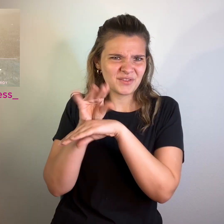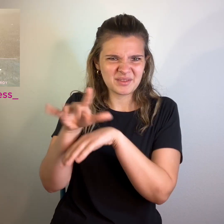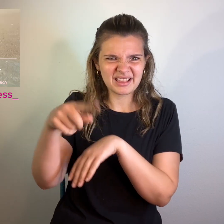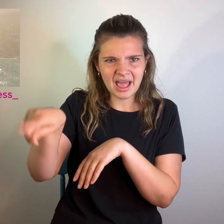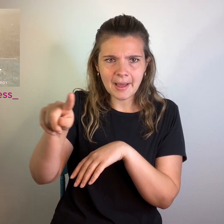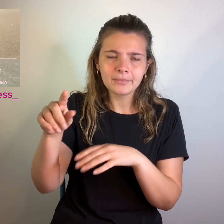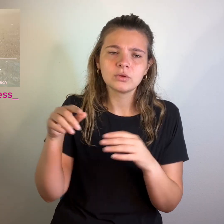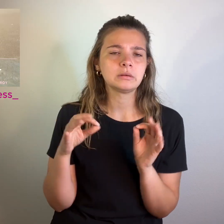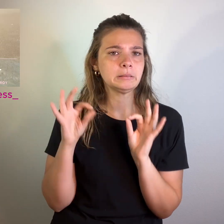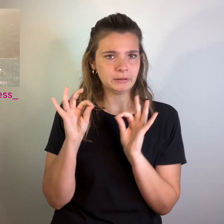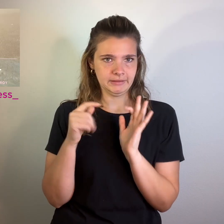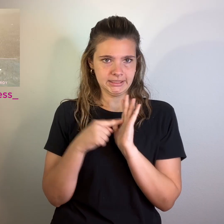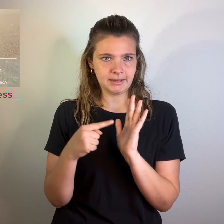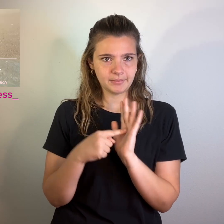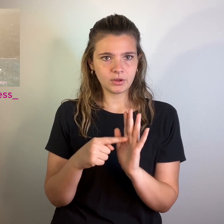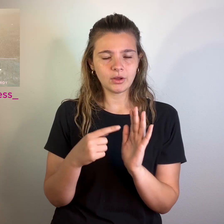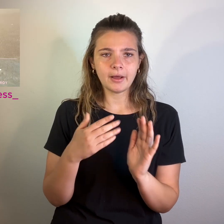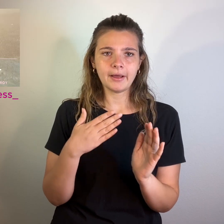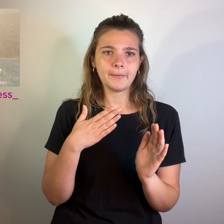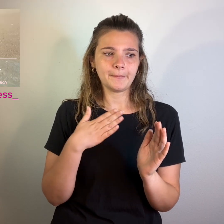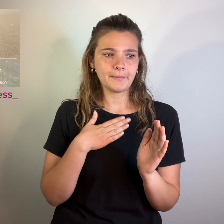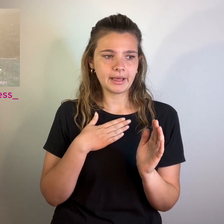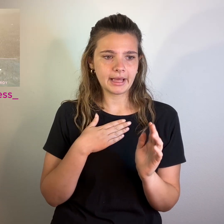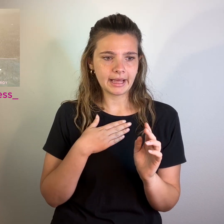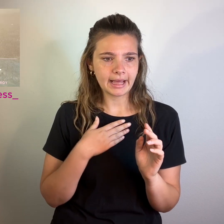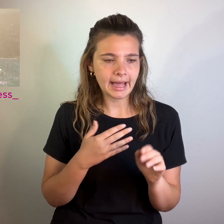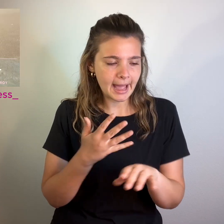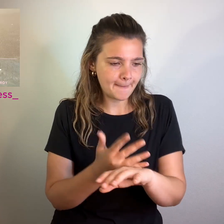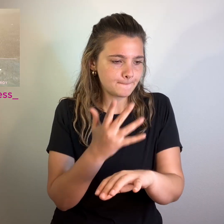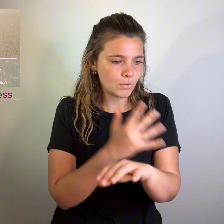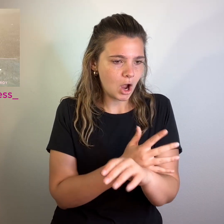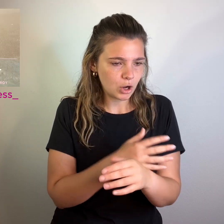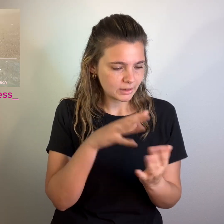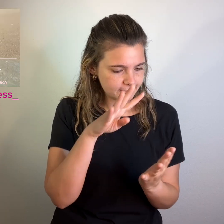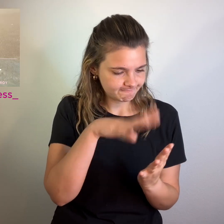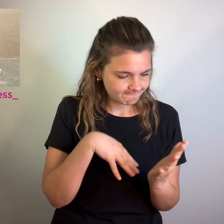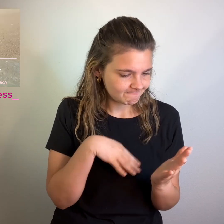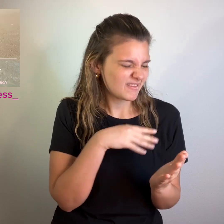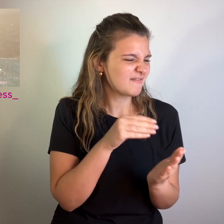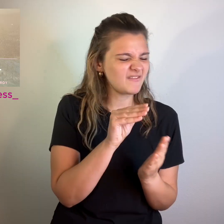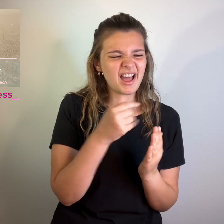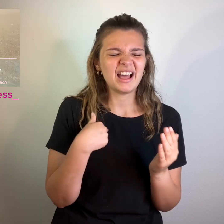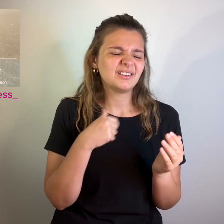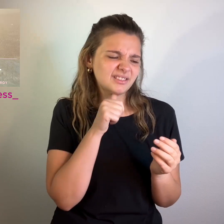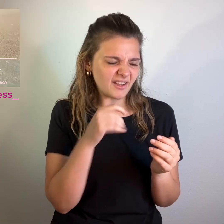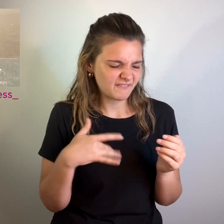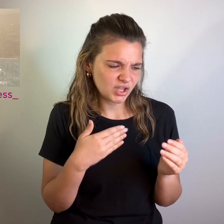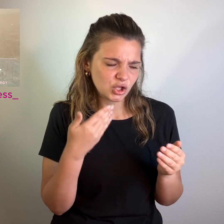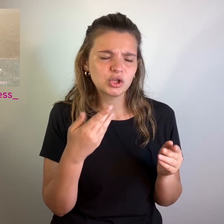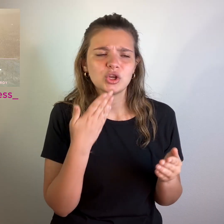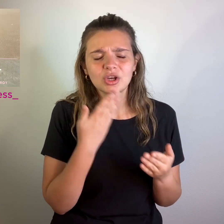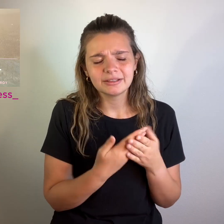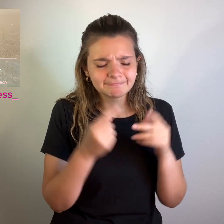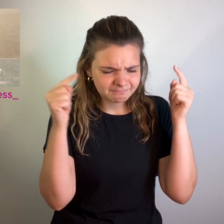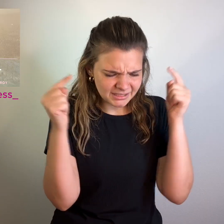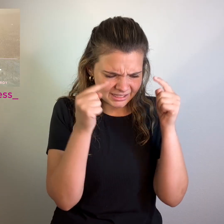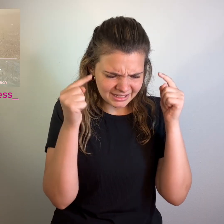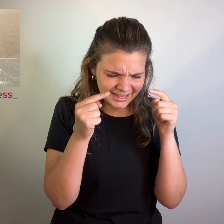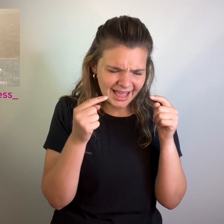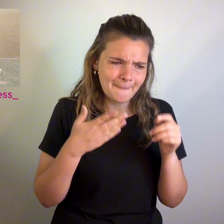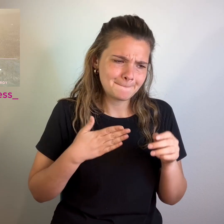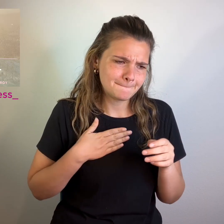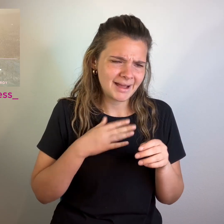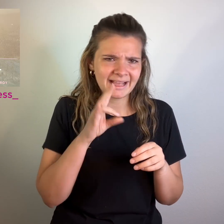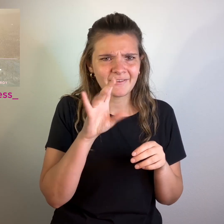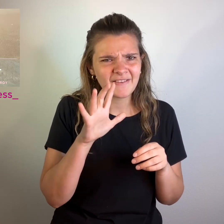was my check-in with my coach, Annie. Like, I was not really feeling good. I had a headache. I had a migraine. I was late on 75 hard things. And I